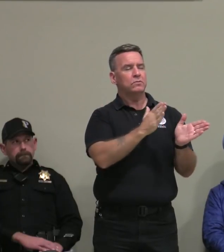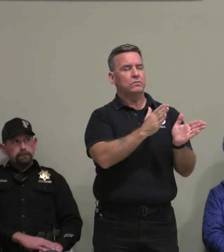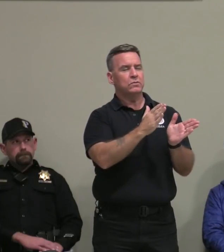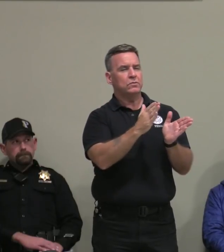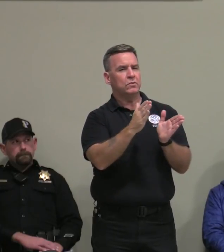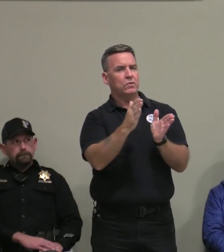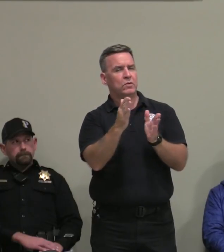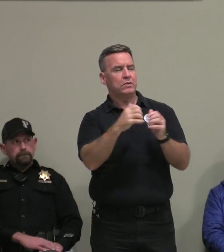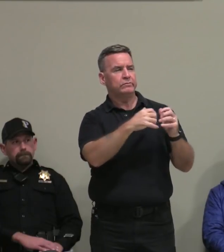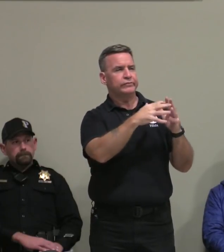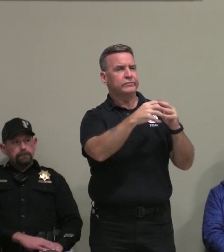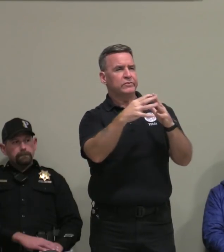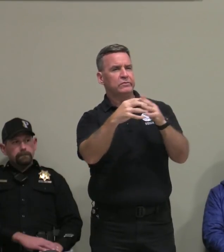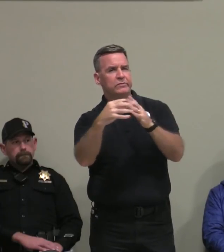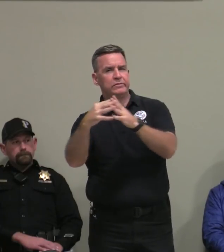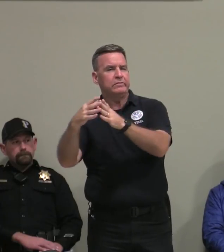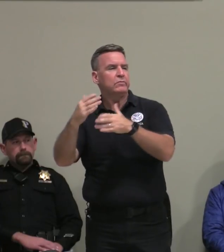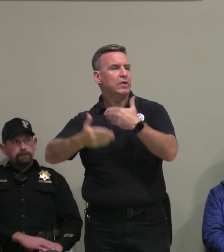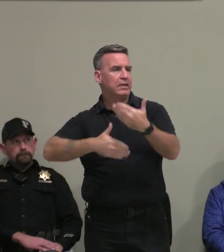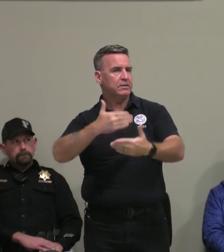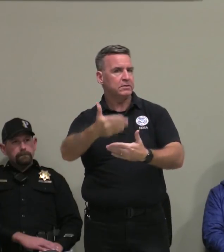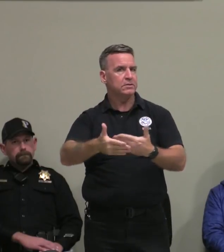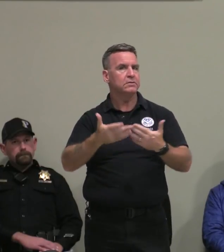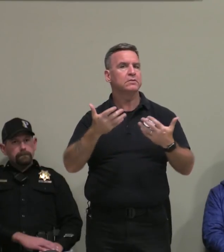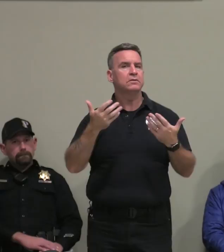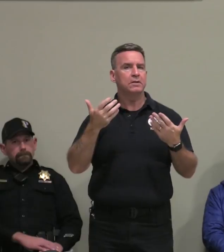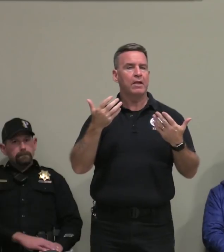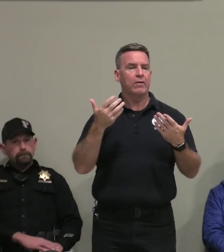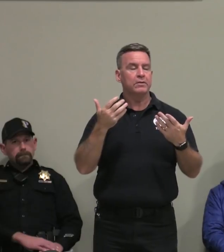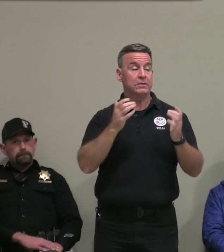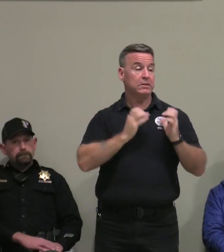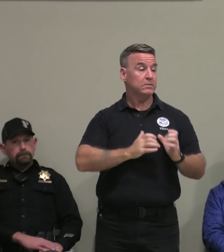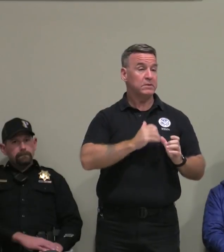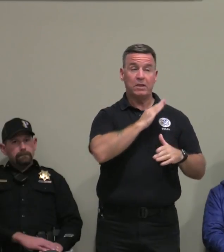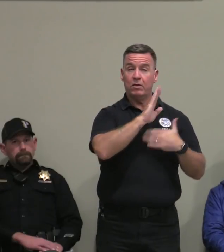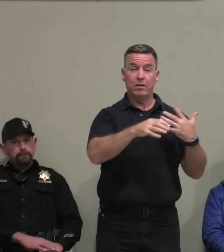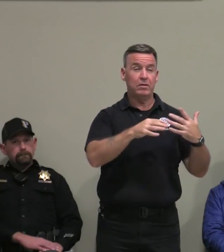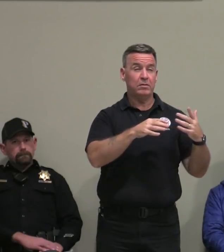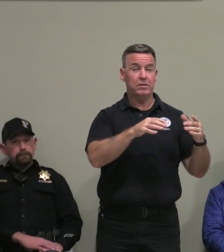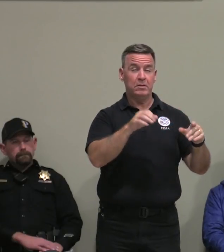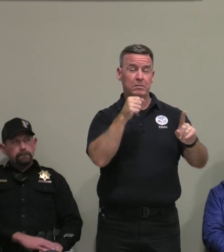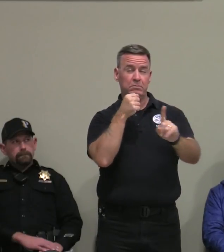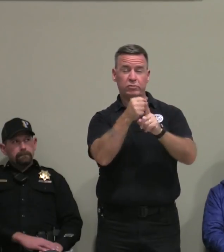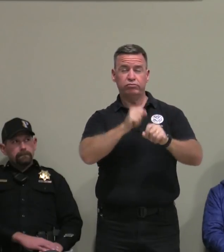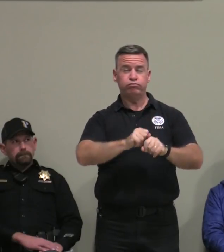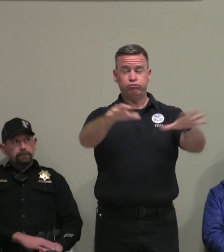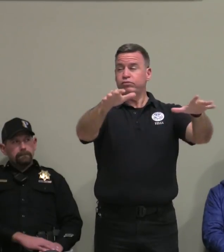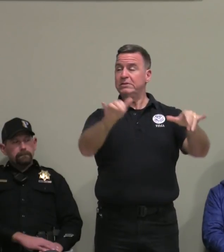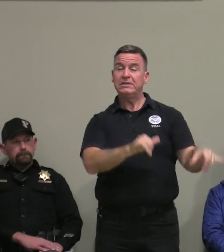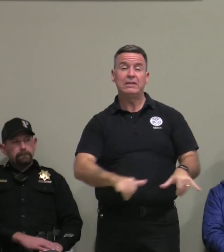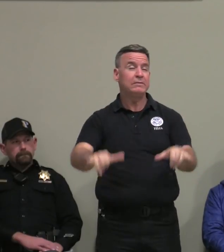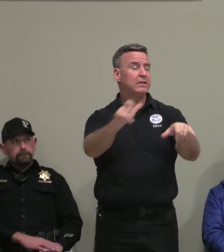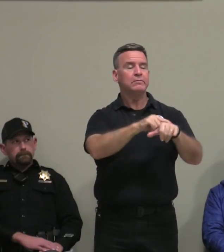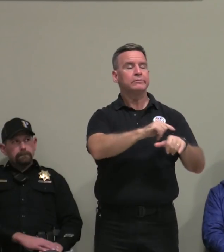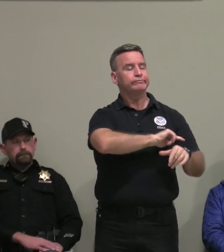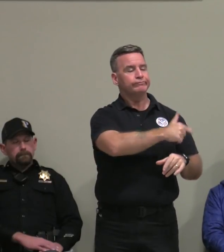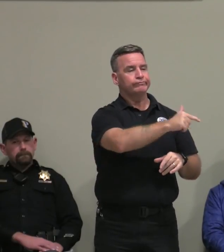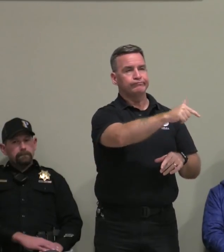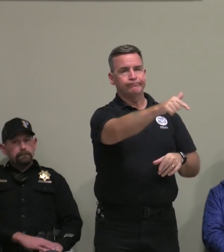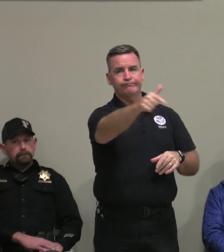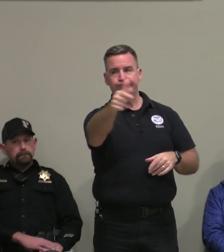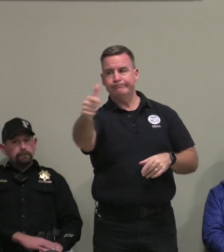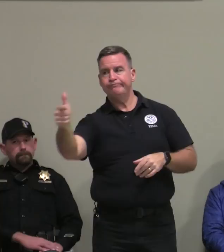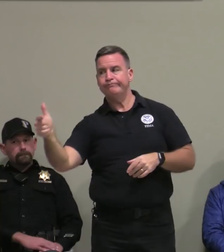restoration process. And so customers are not all restored at one at a time. It will happen sequentially.